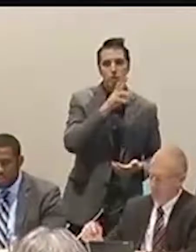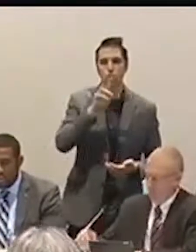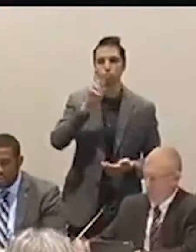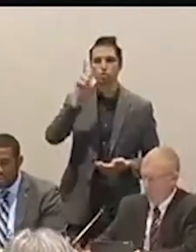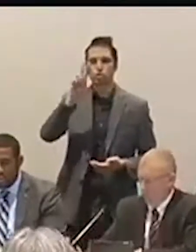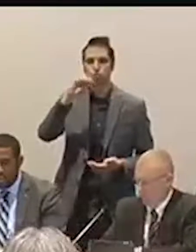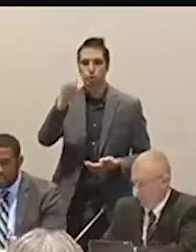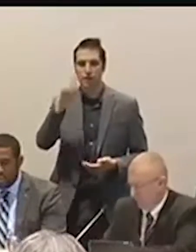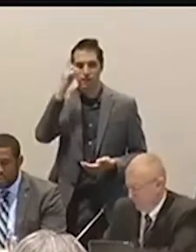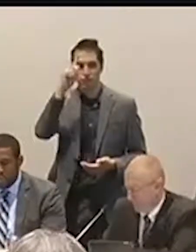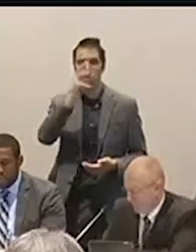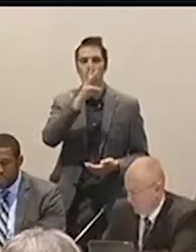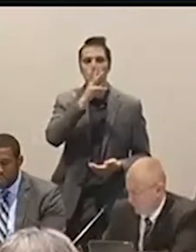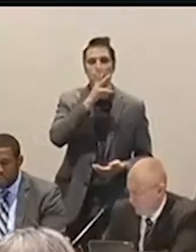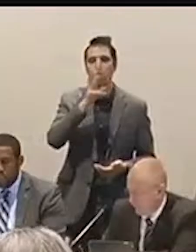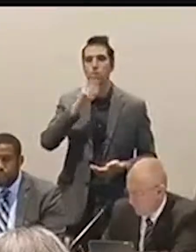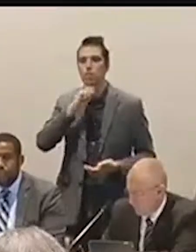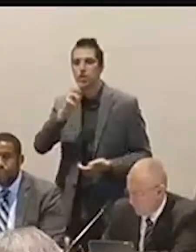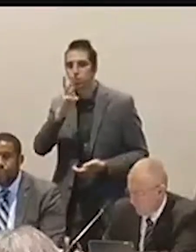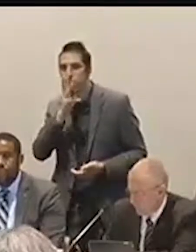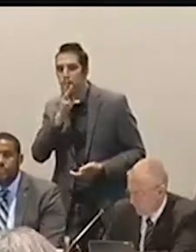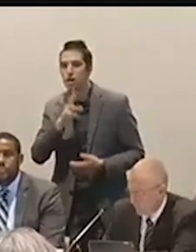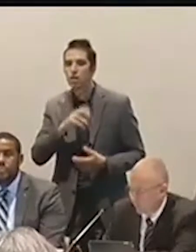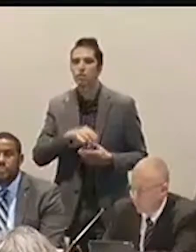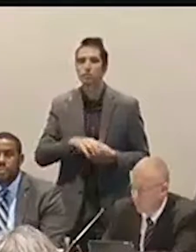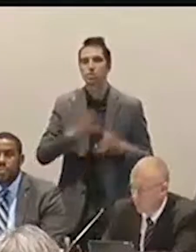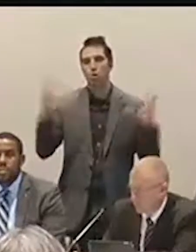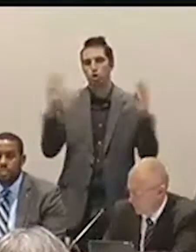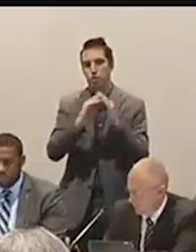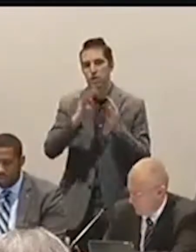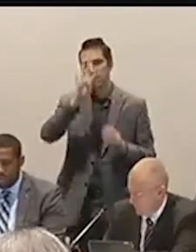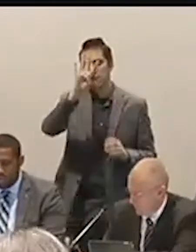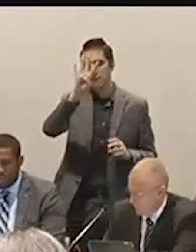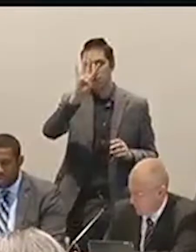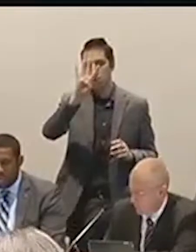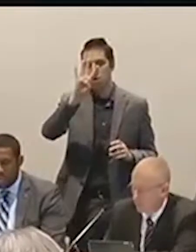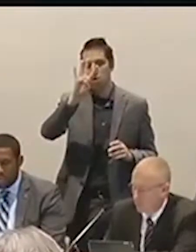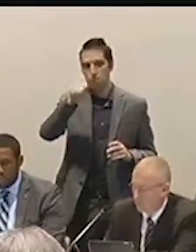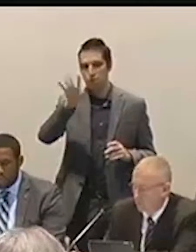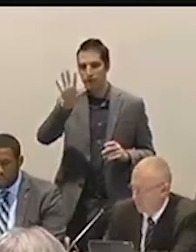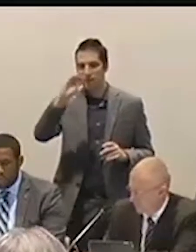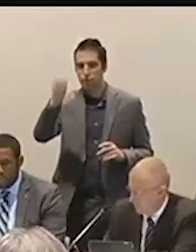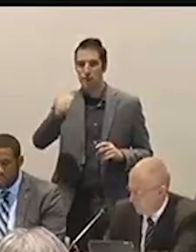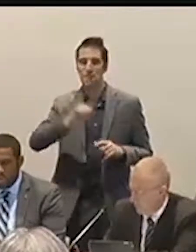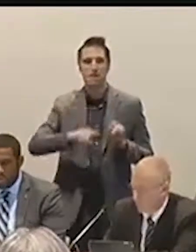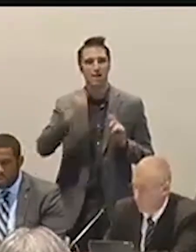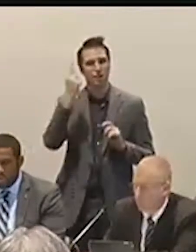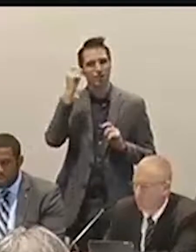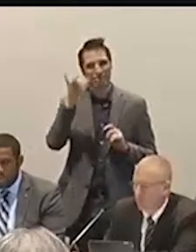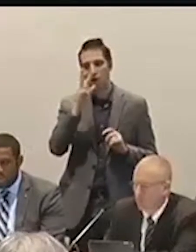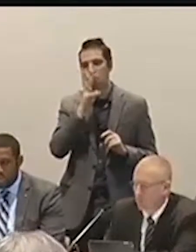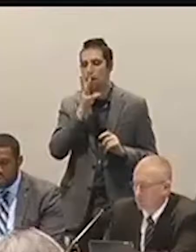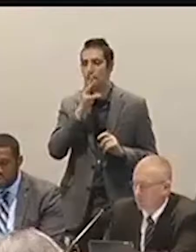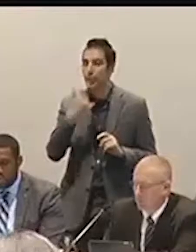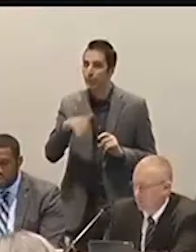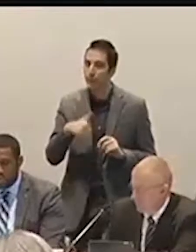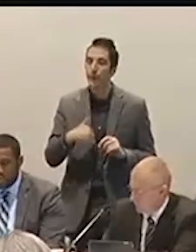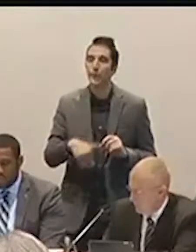for a total of 4.5%. But as we know, again, those numbers can mask some fairly